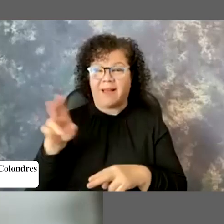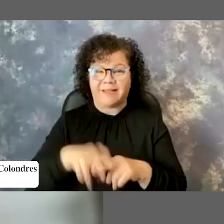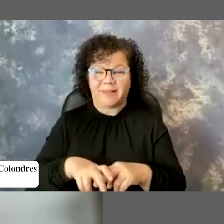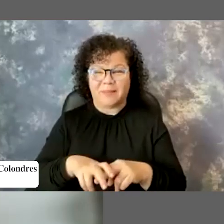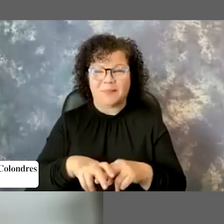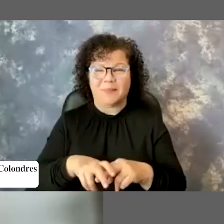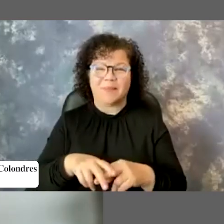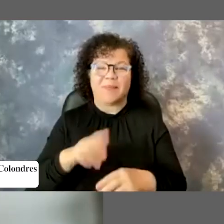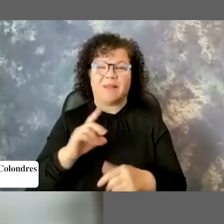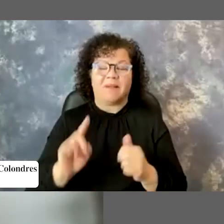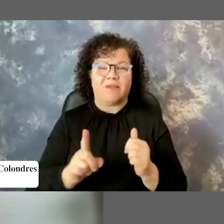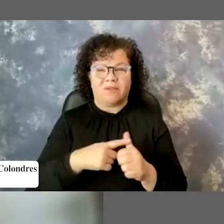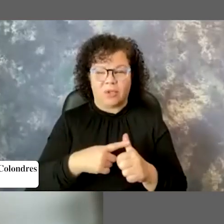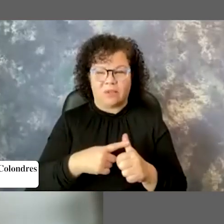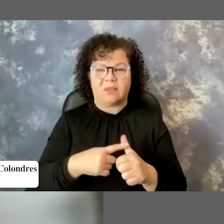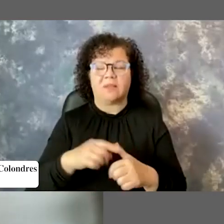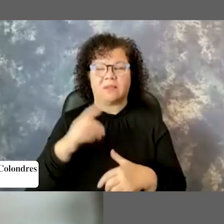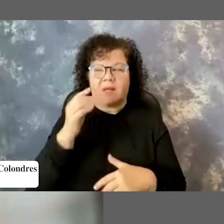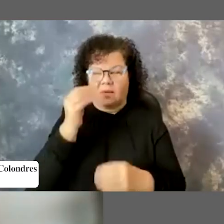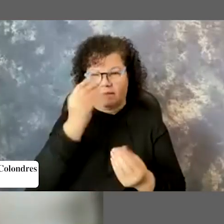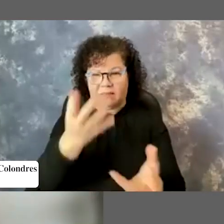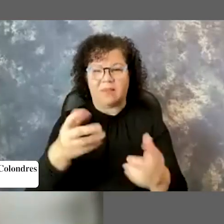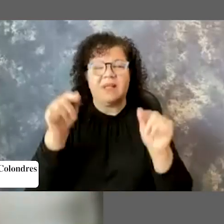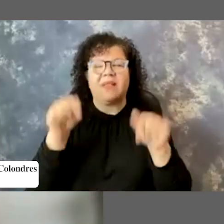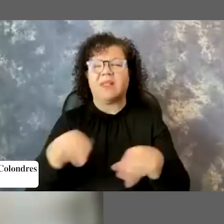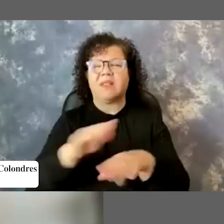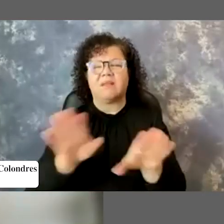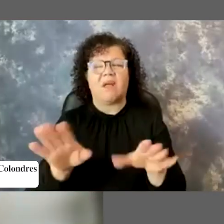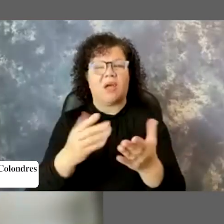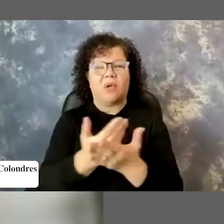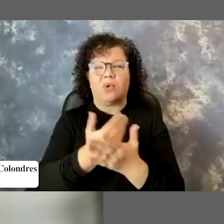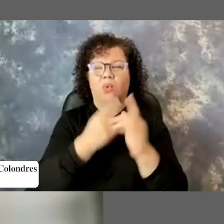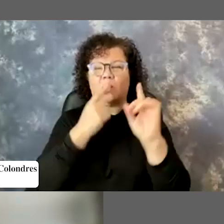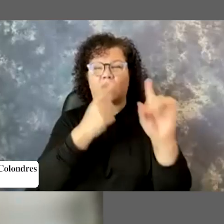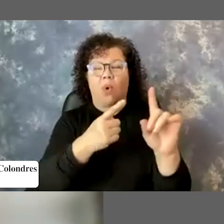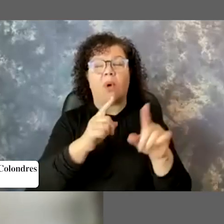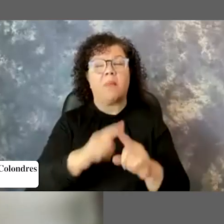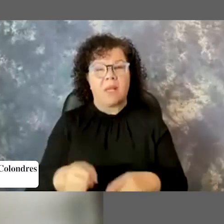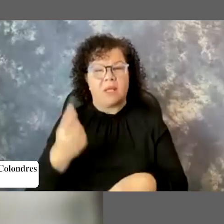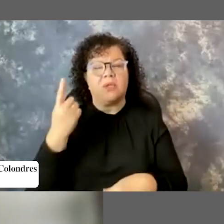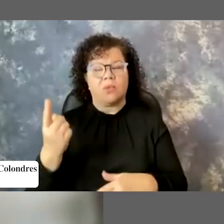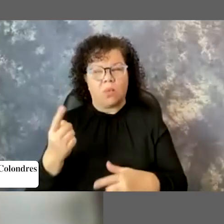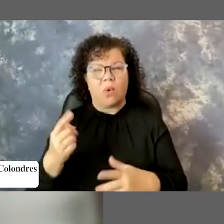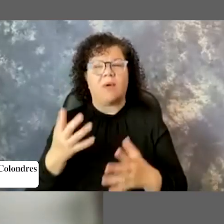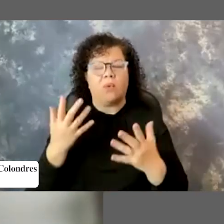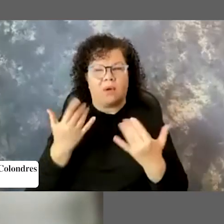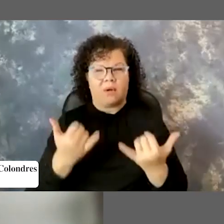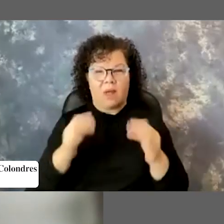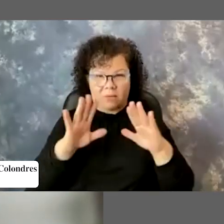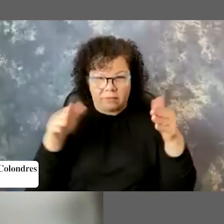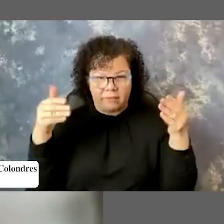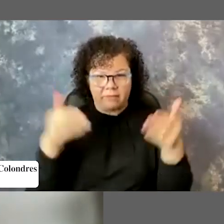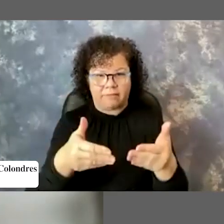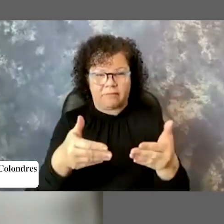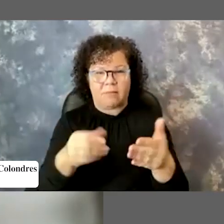first thing I would say is this is not a new goal, but it is one on which we are putting greater emphasis and greater